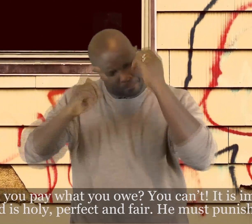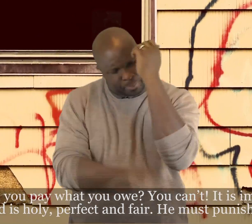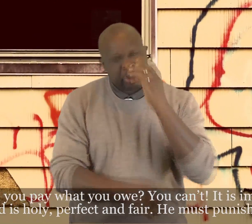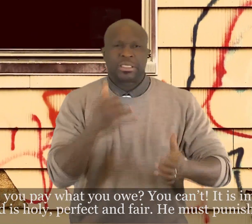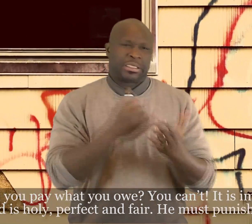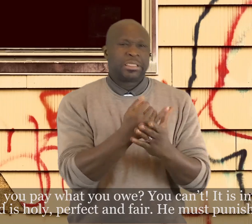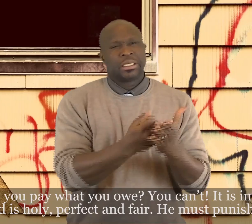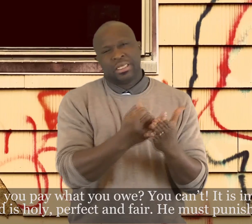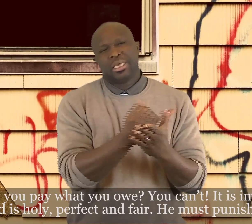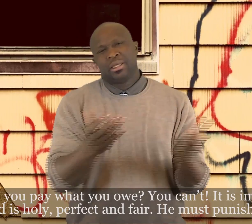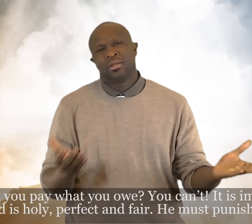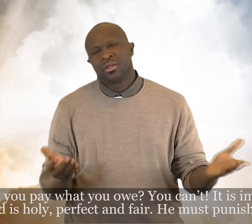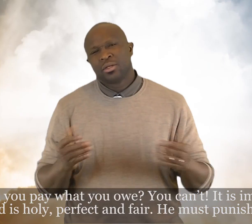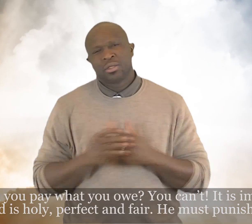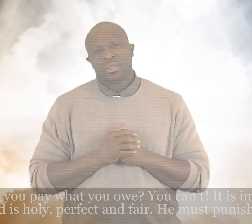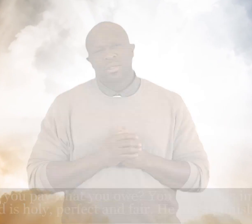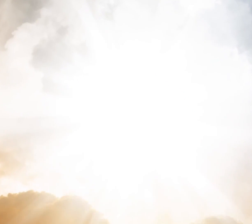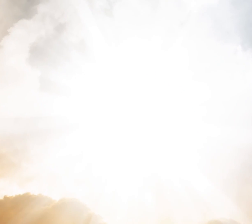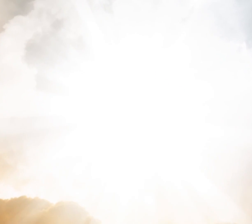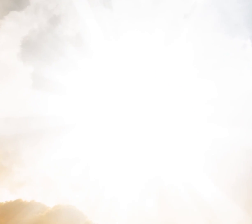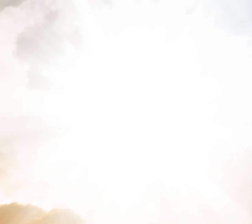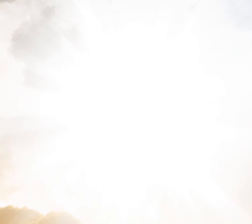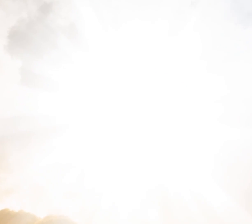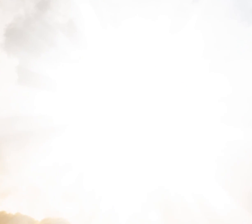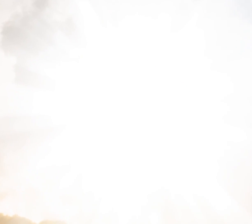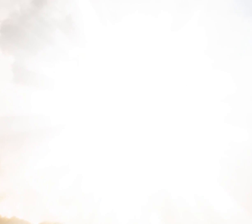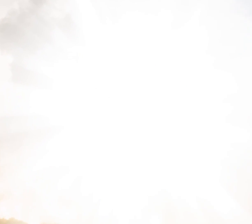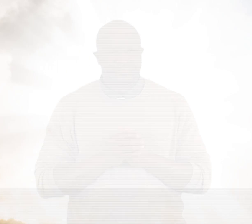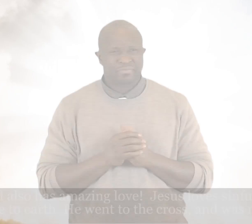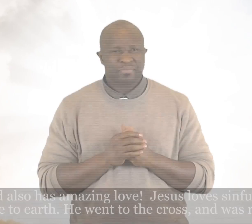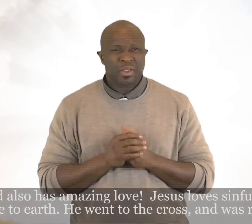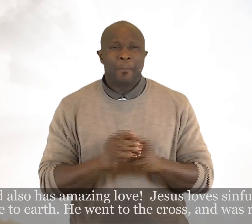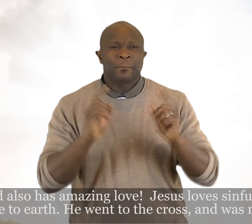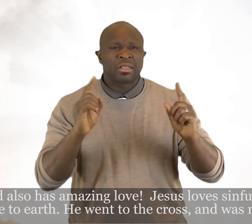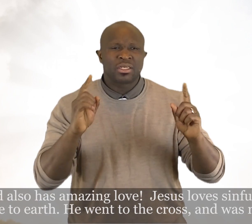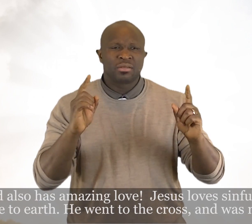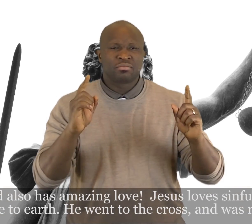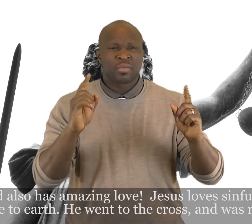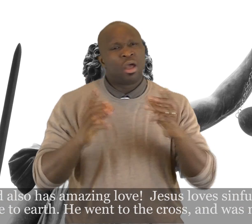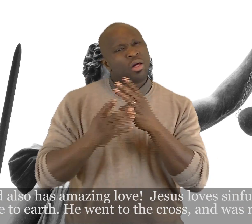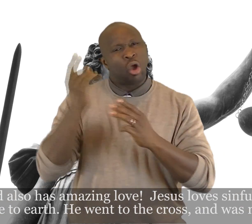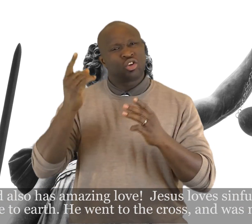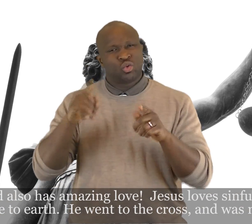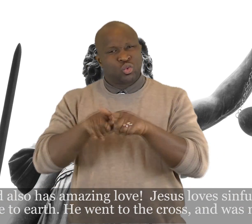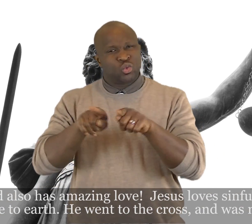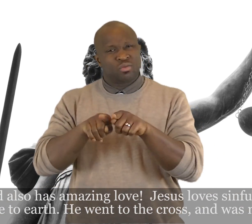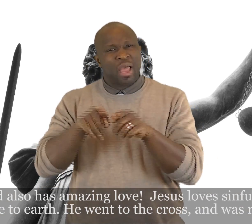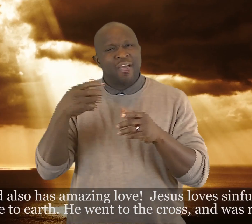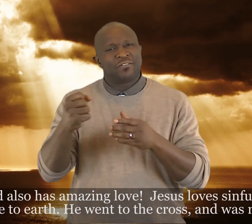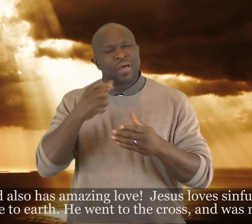can't. He is holy. He cannot let us off. He's perfect. He's just. God will not contradict